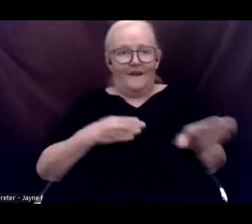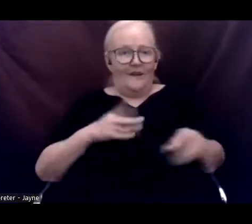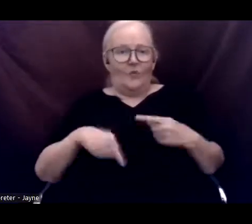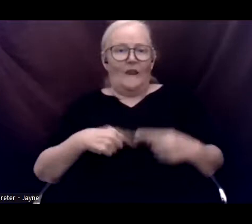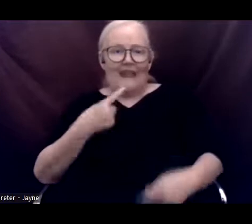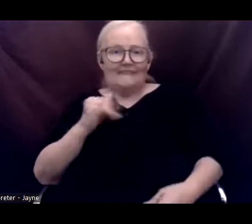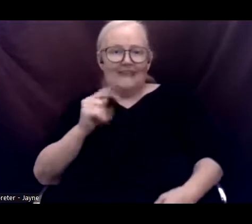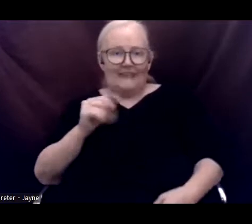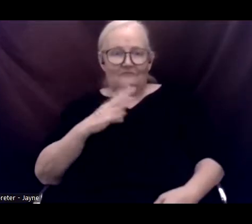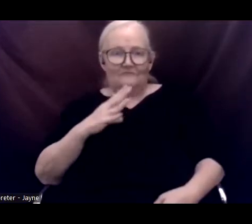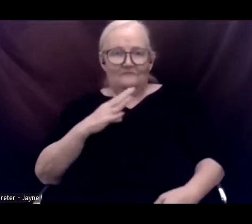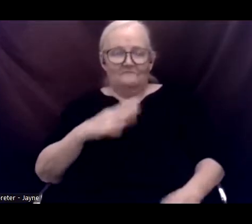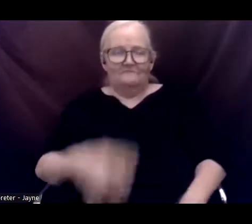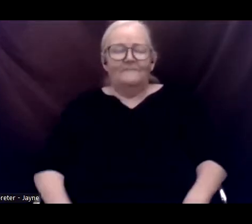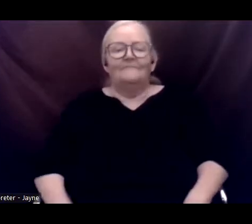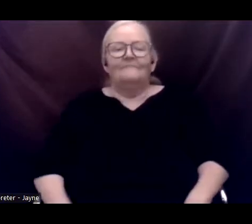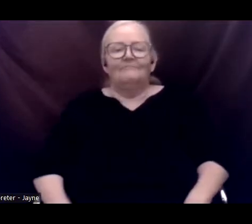so.